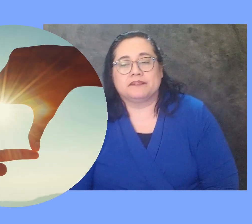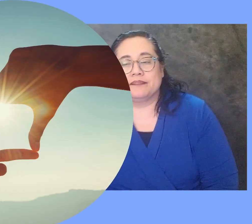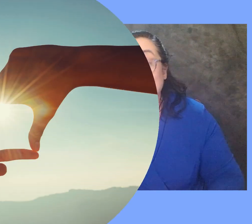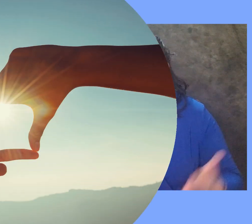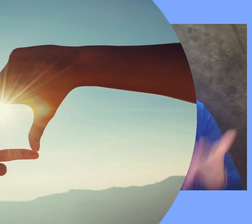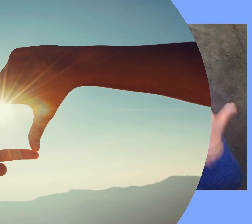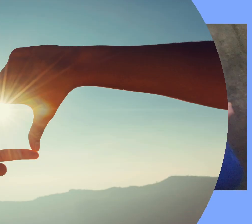post your comment.